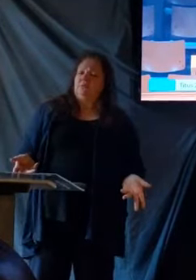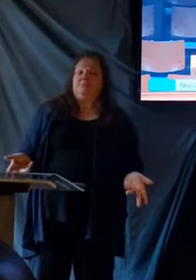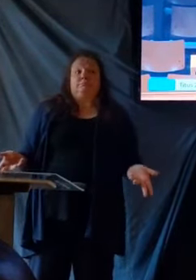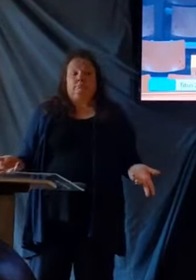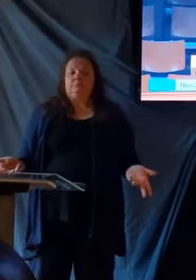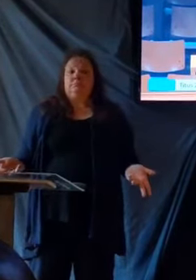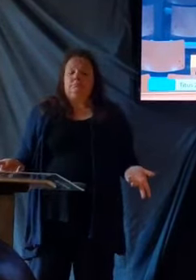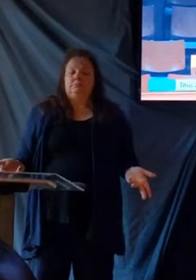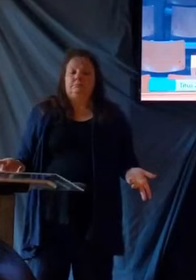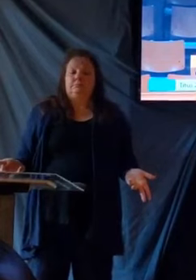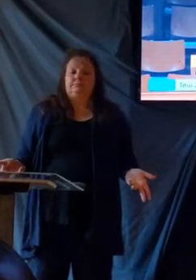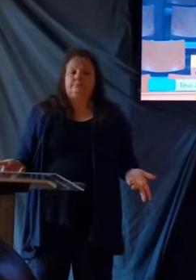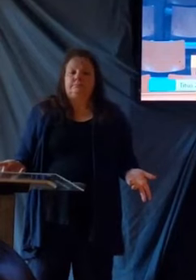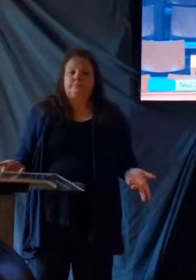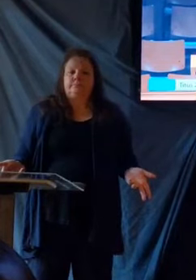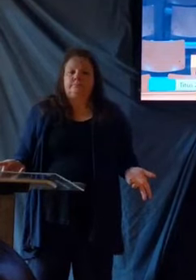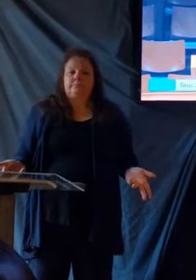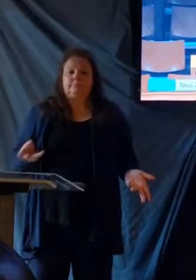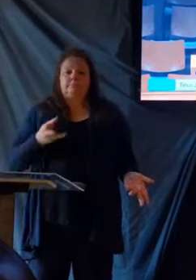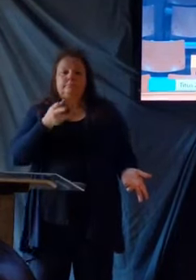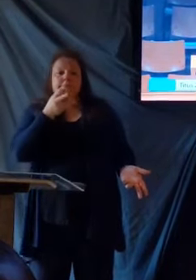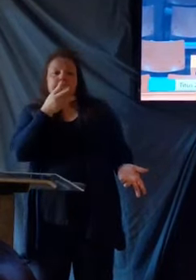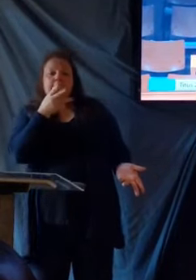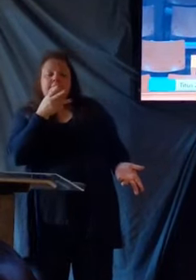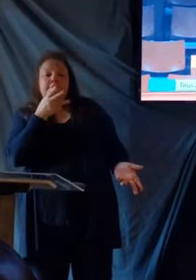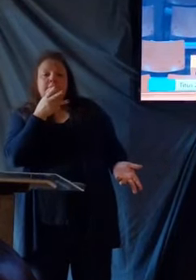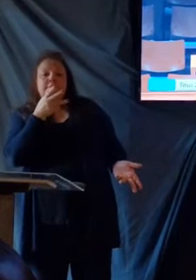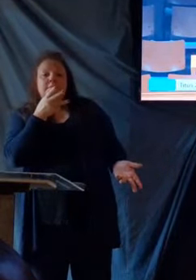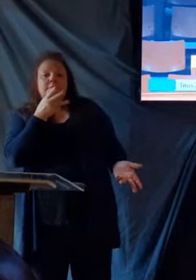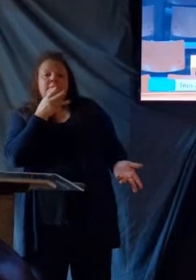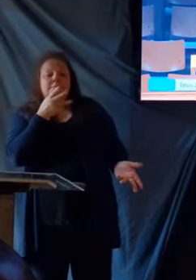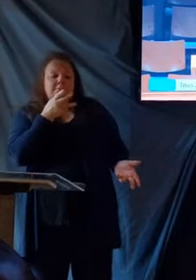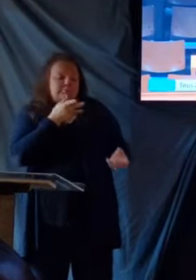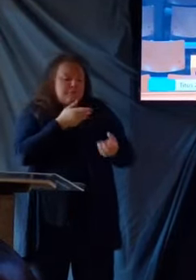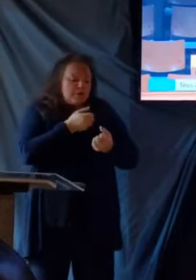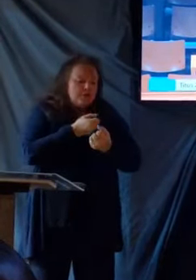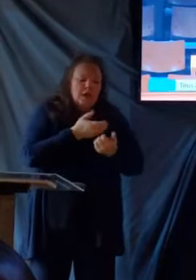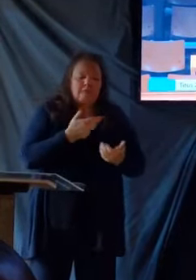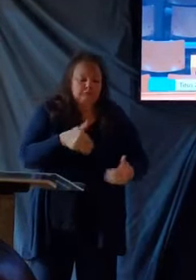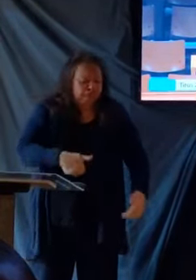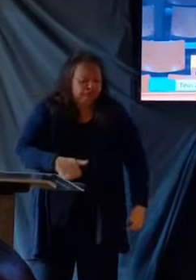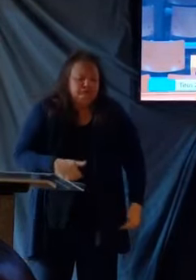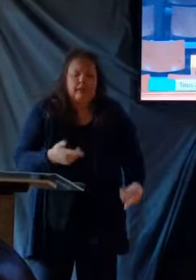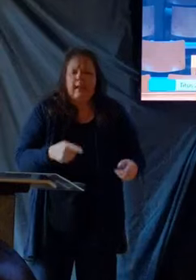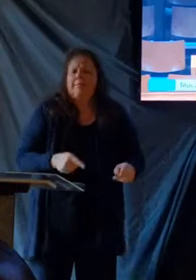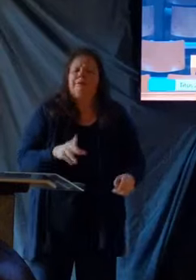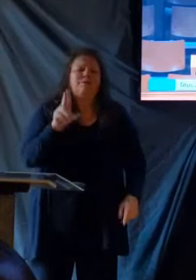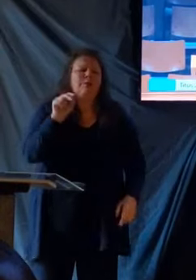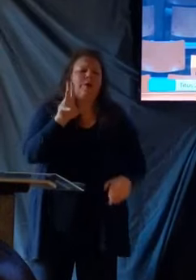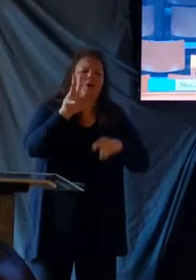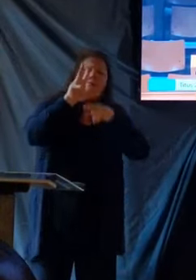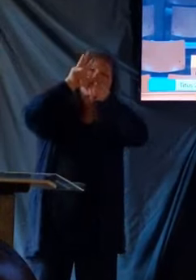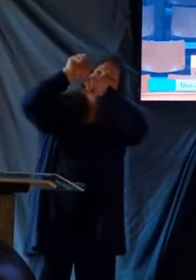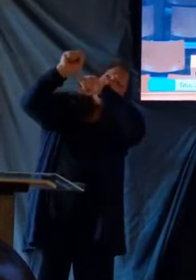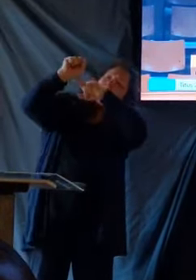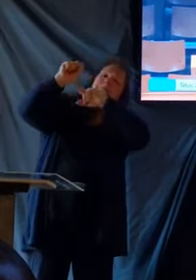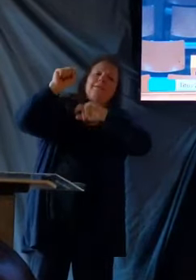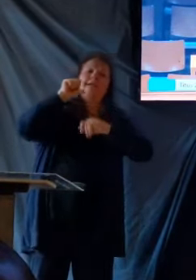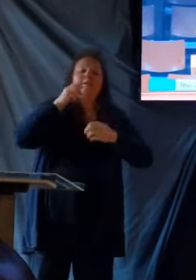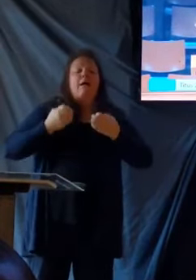mean, you know, motherly love is just an instinct. But it's beyond that. These aren't